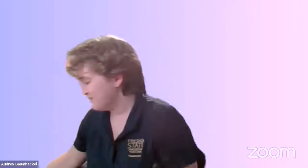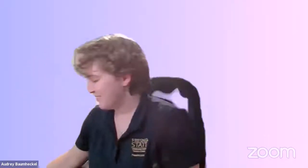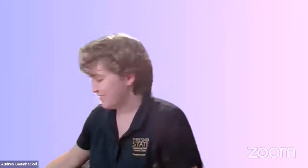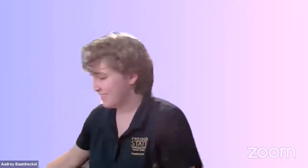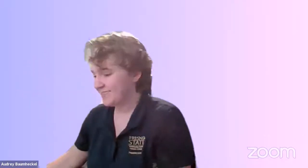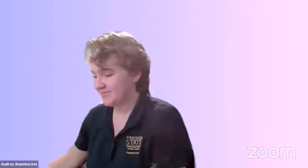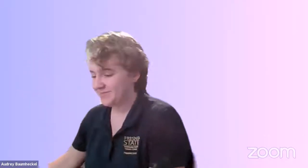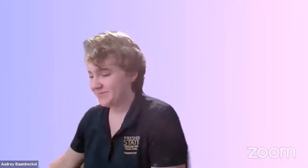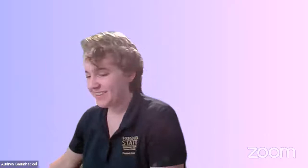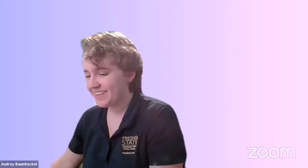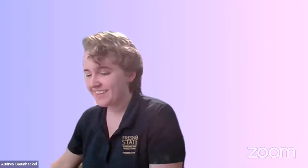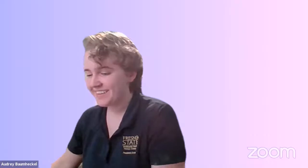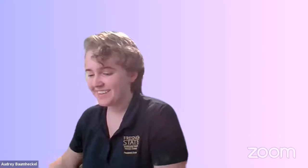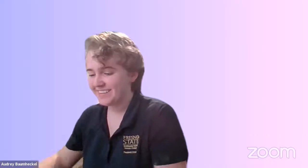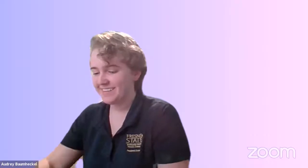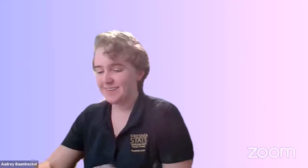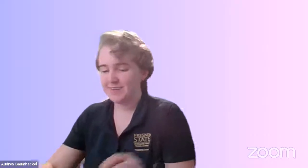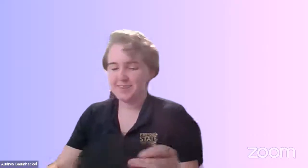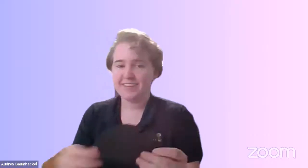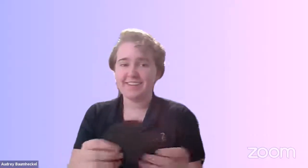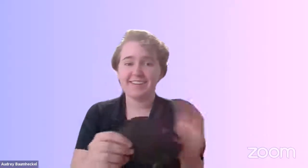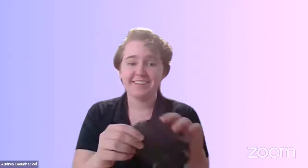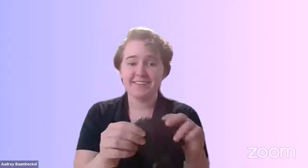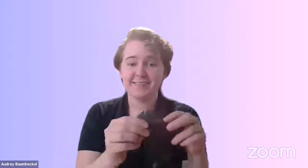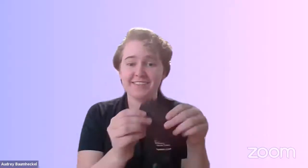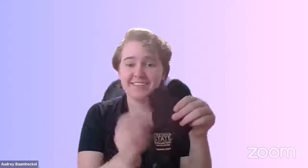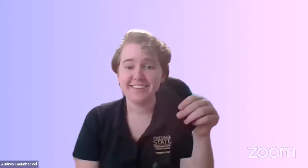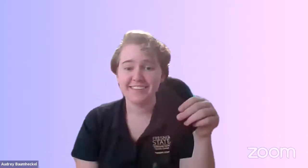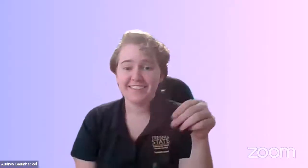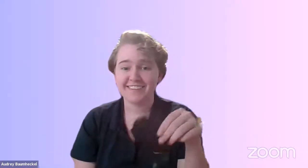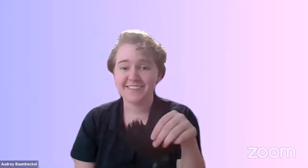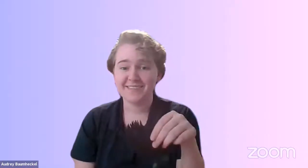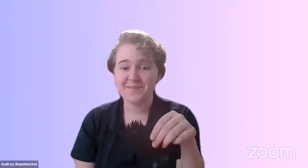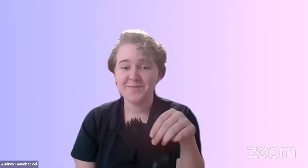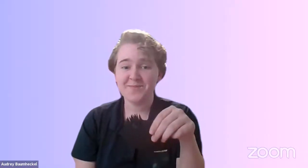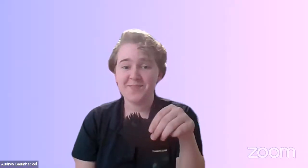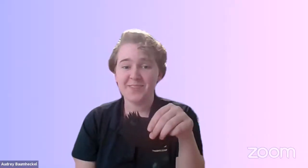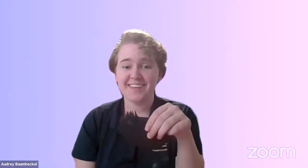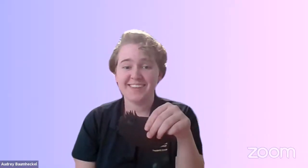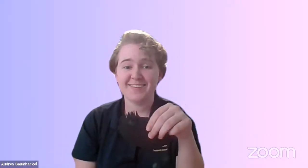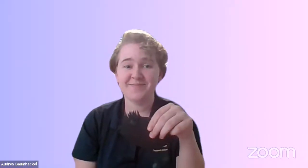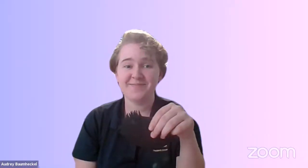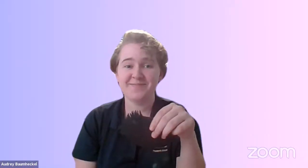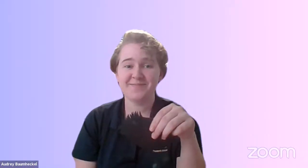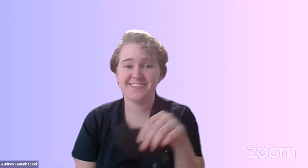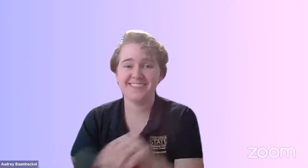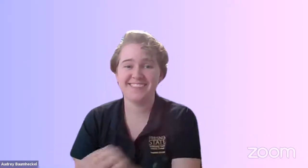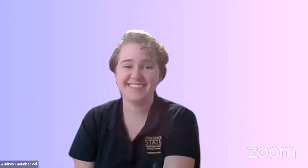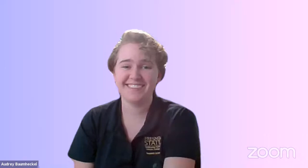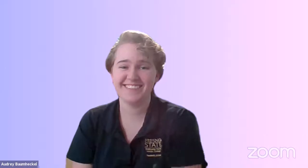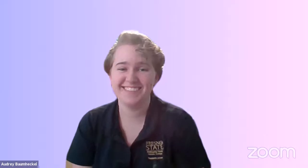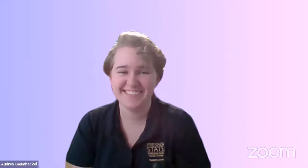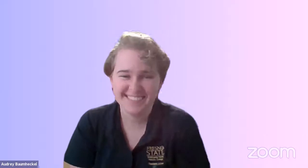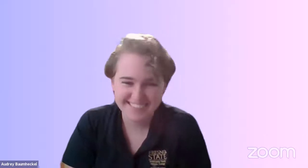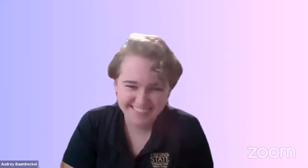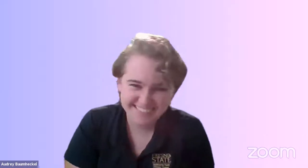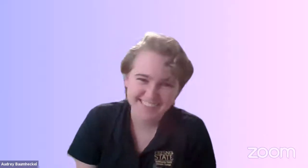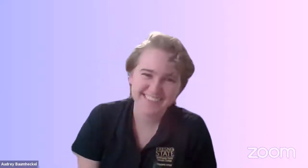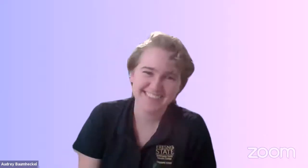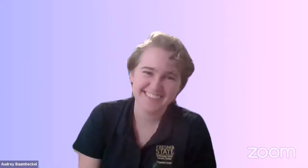Fantastic idea. We had a vintage Santa with a photo booth, maybe like a little mini sleigh. Yes, I love